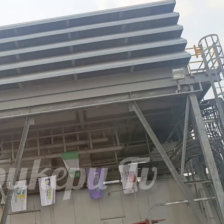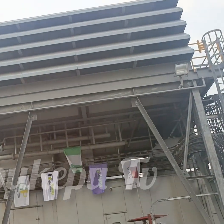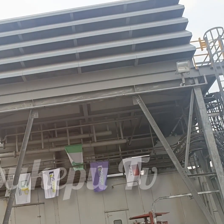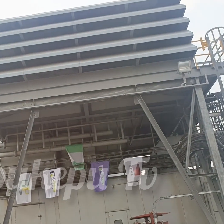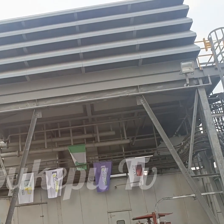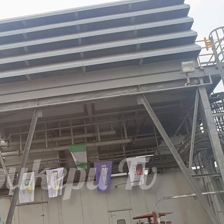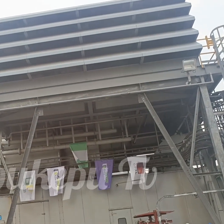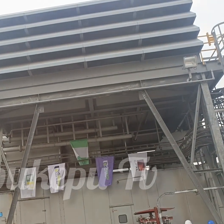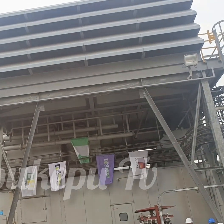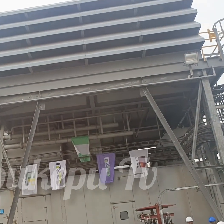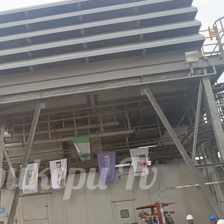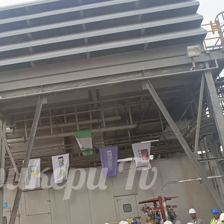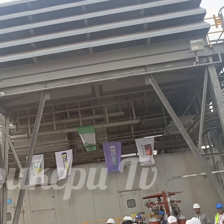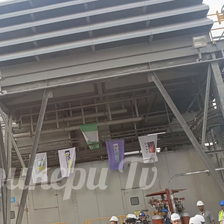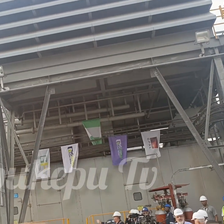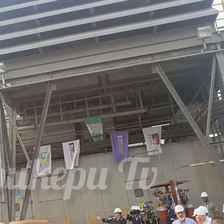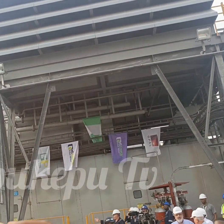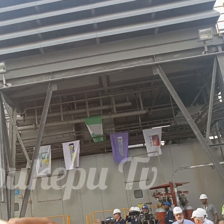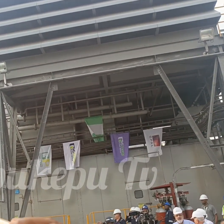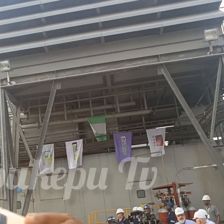is on already.